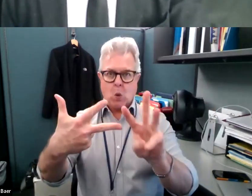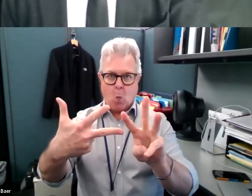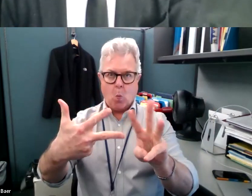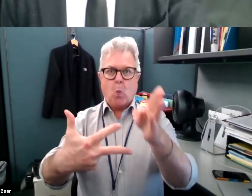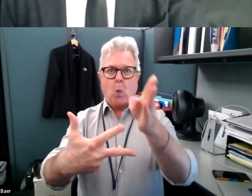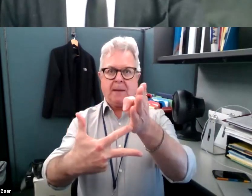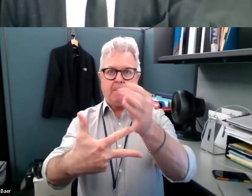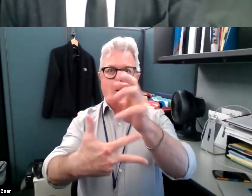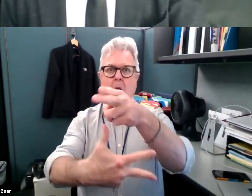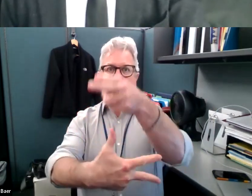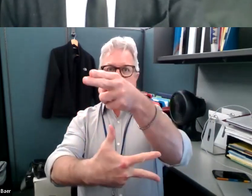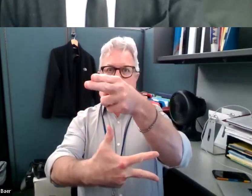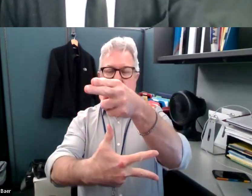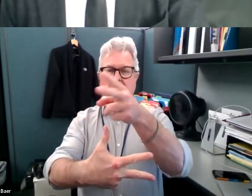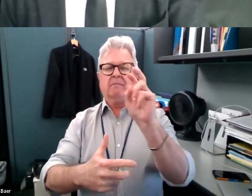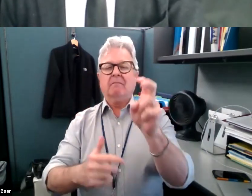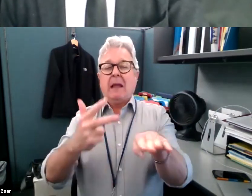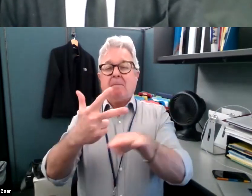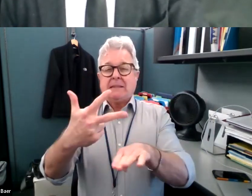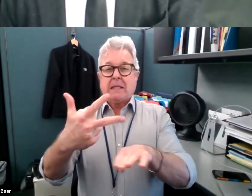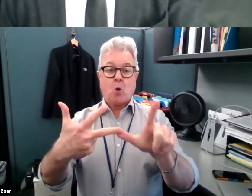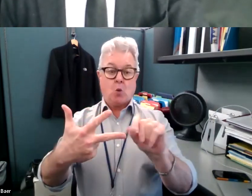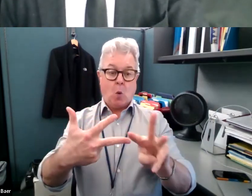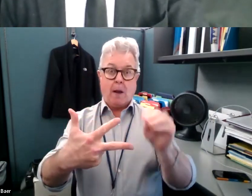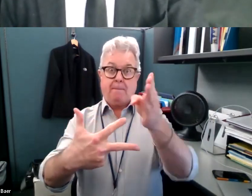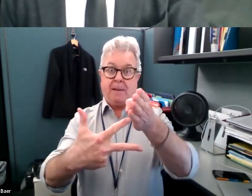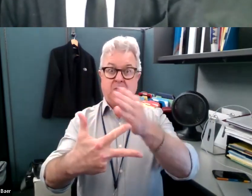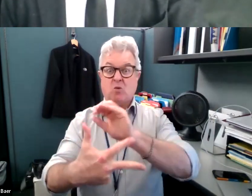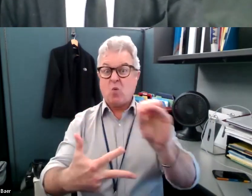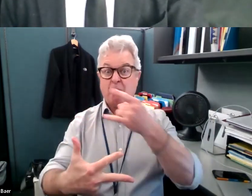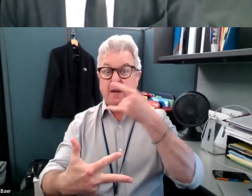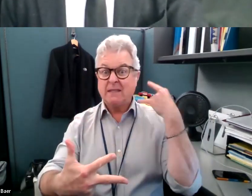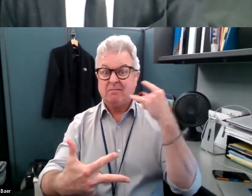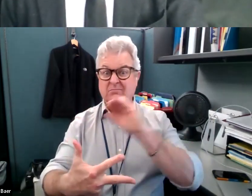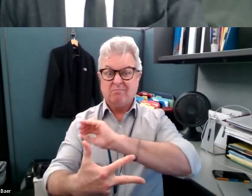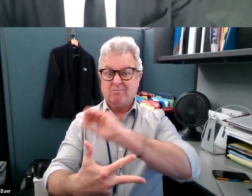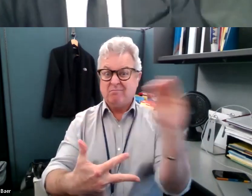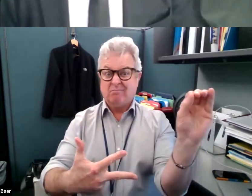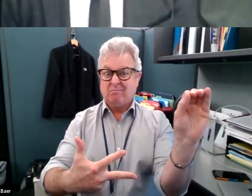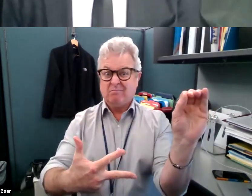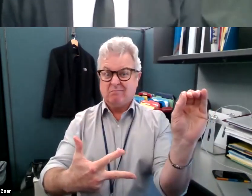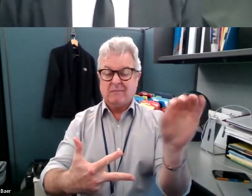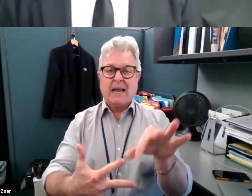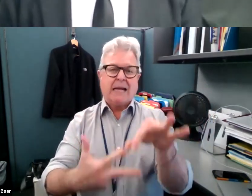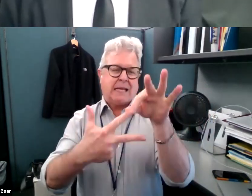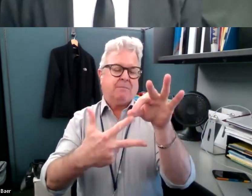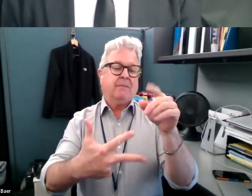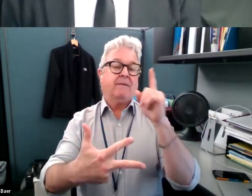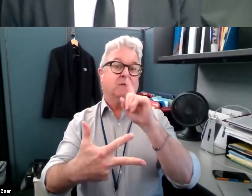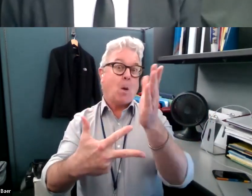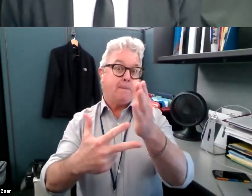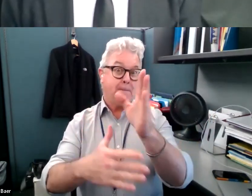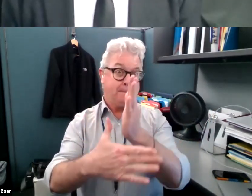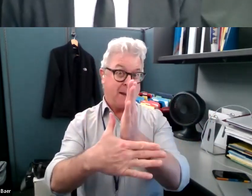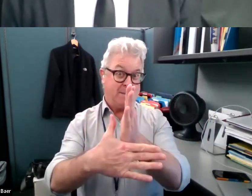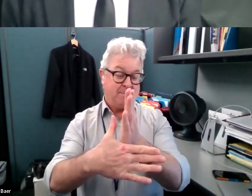to find the information if it's low, medium, or high. Basically low, medium, and high. Oh, excuse me, low and medium,